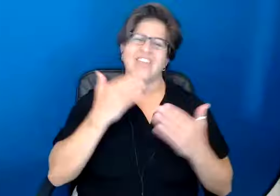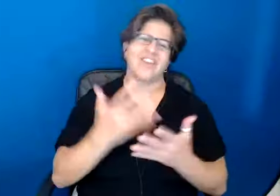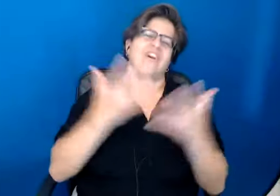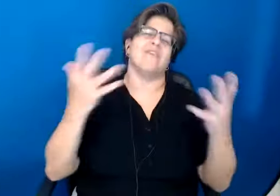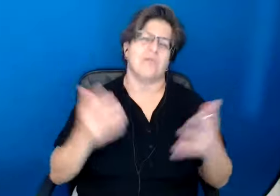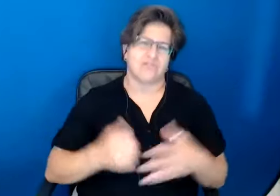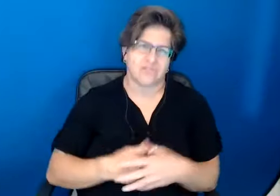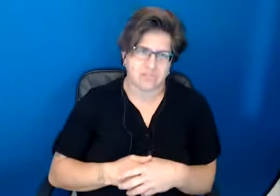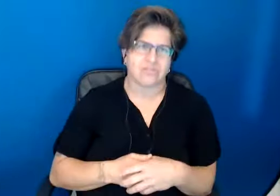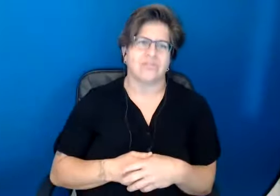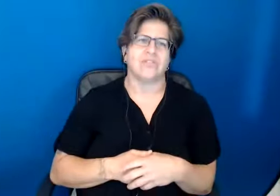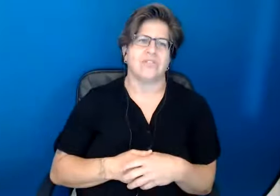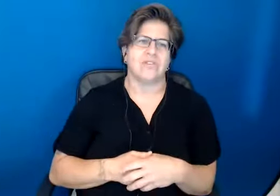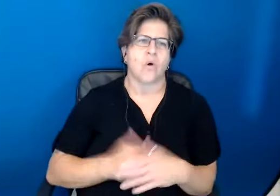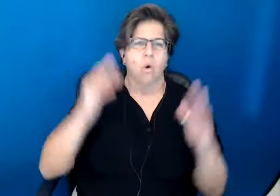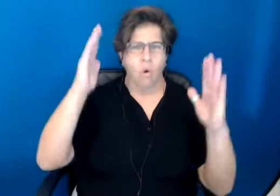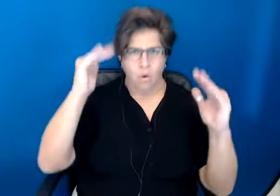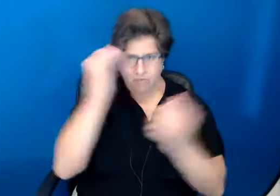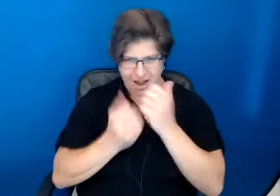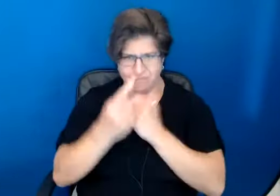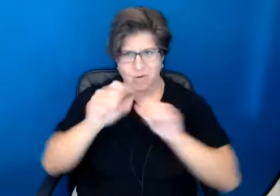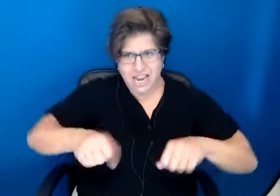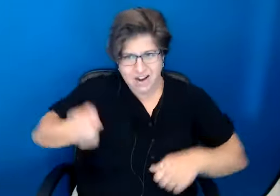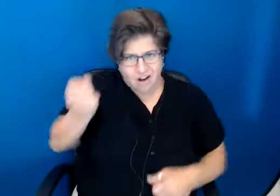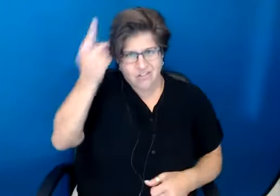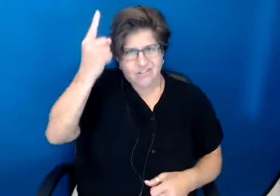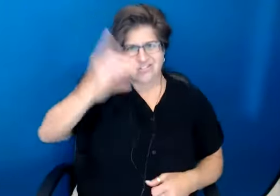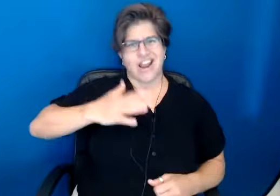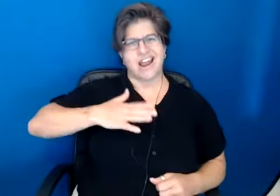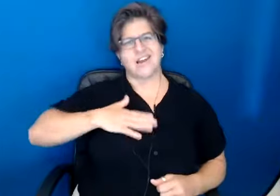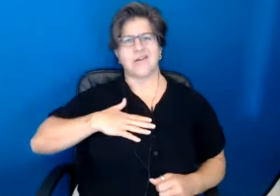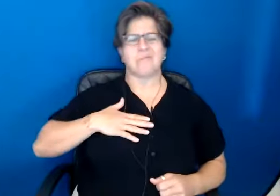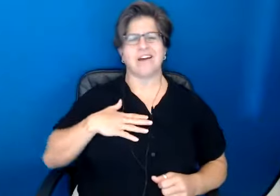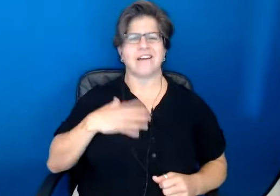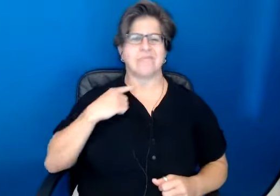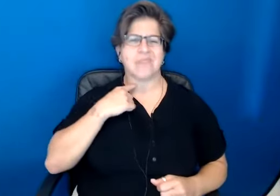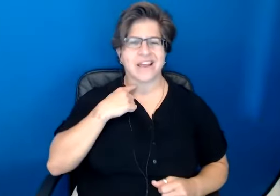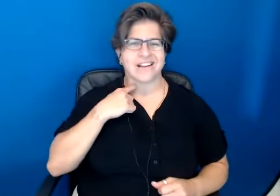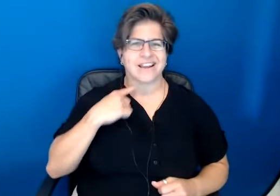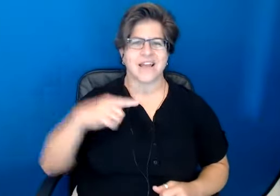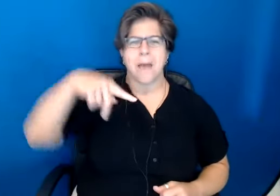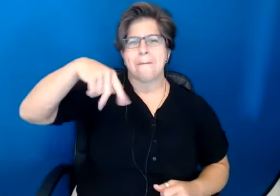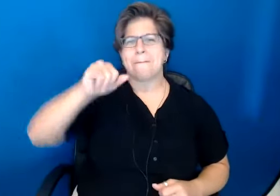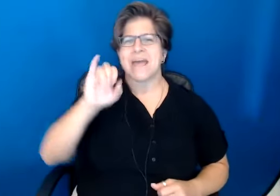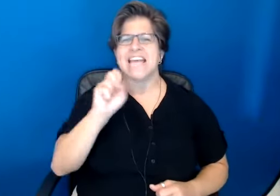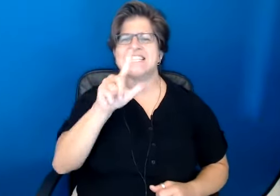And what's the topic, Eileen? Topic is step 6. Karen's going to speak about. Okay,